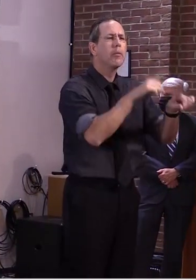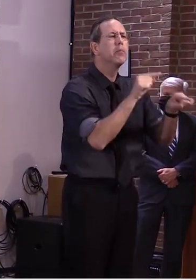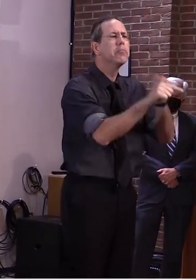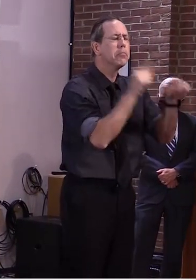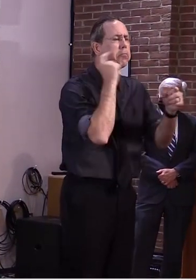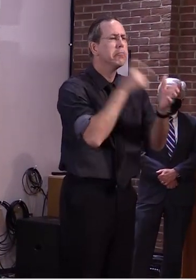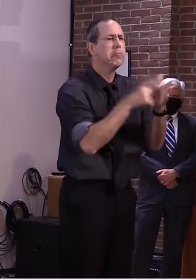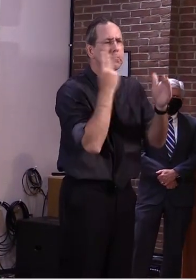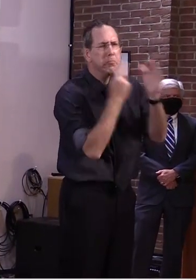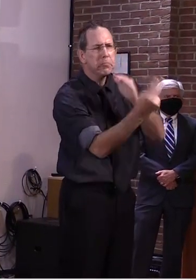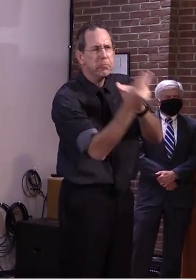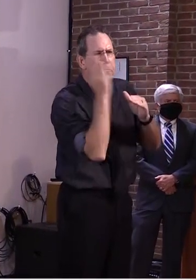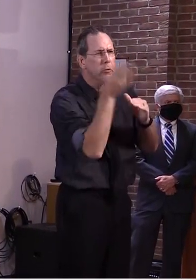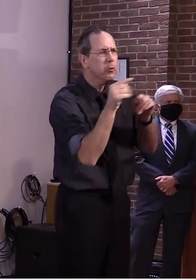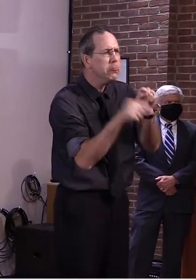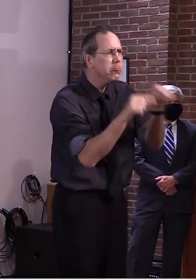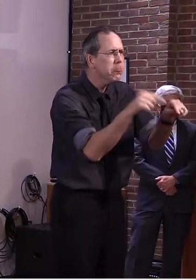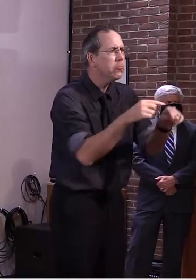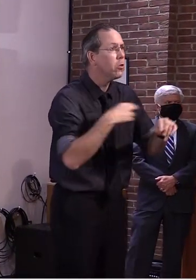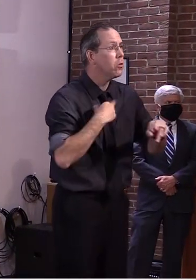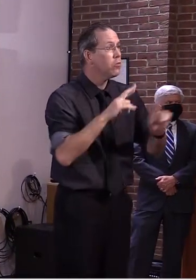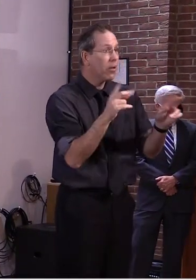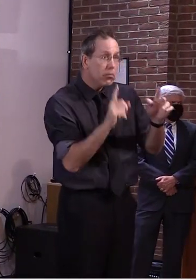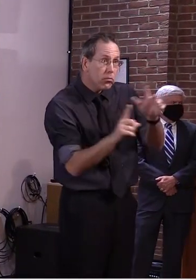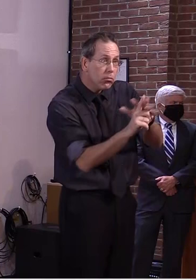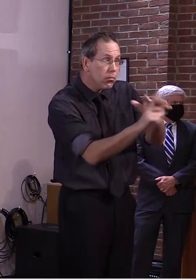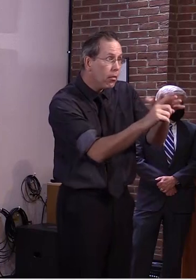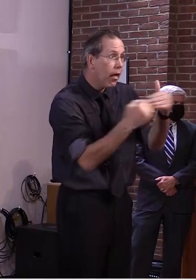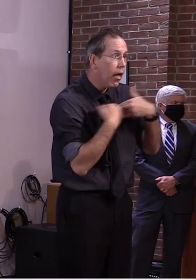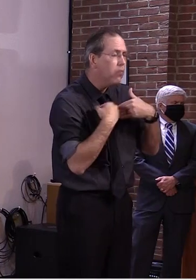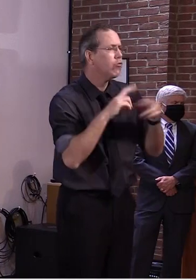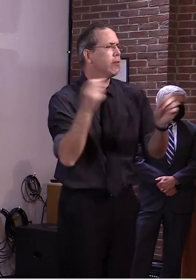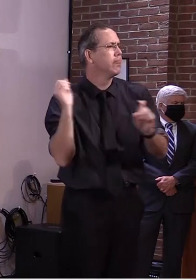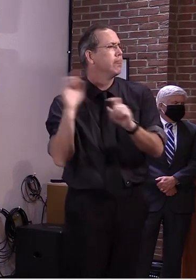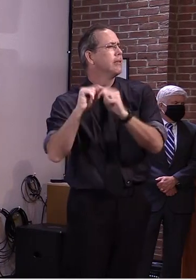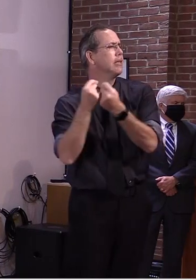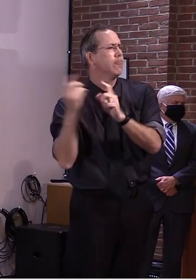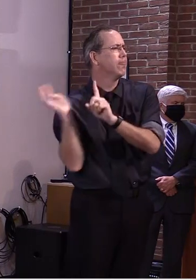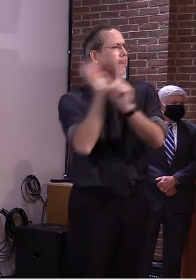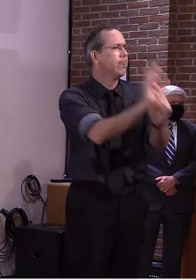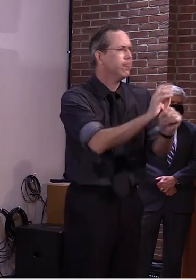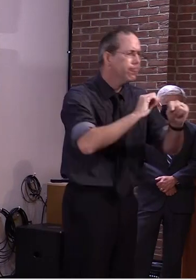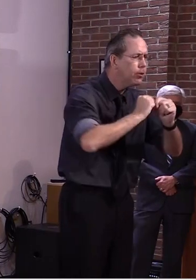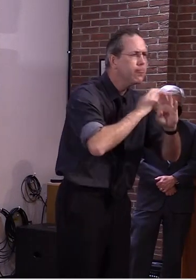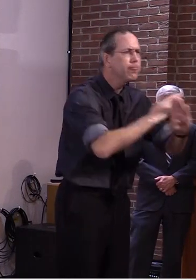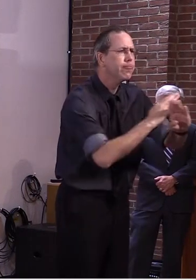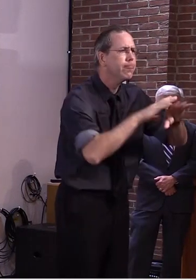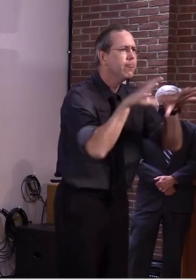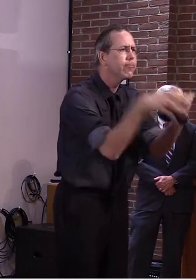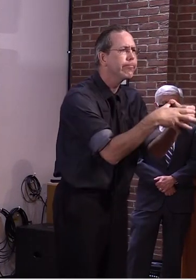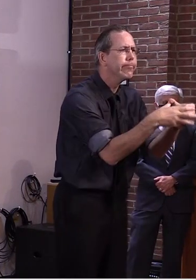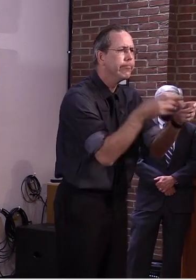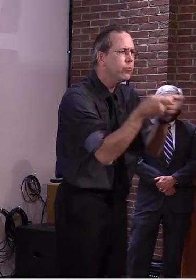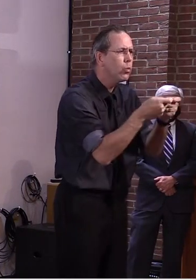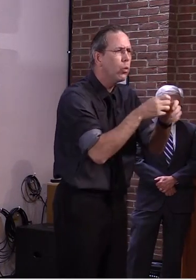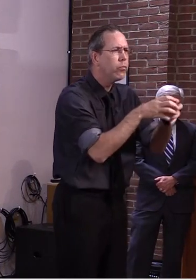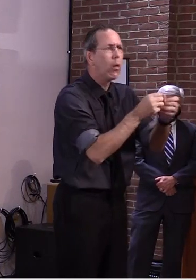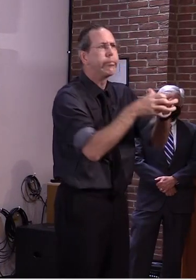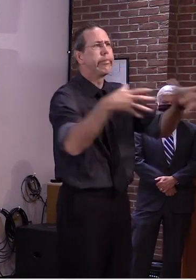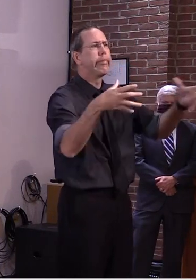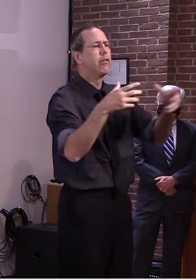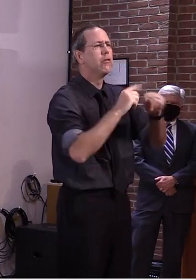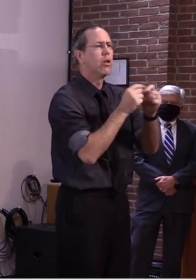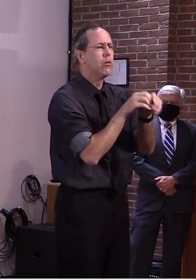schools as we take this step forward, to respond to and contain cases just as we have done throughout this